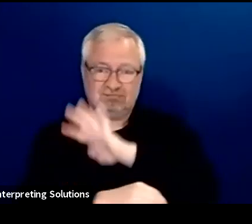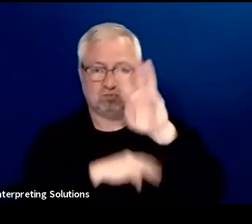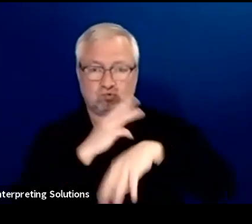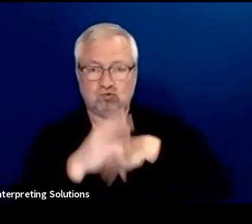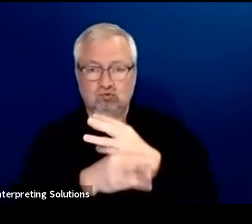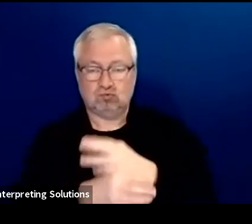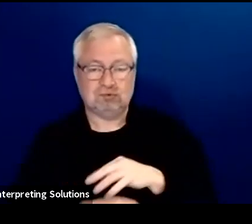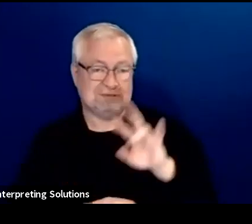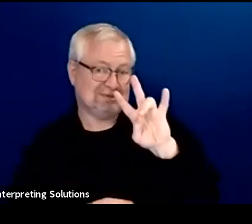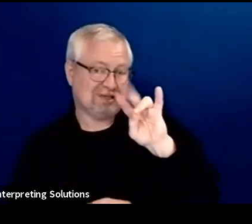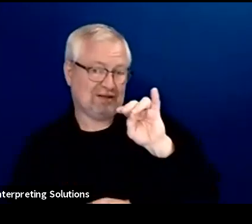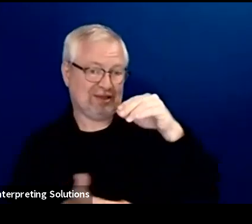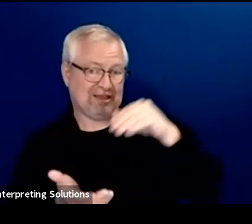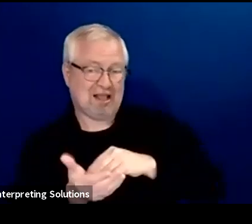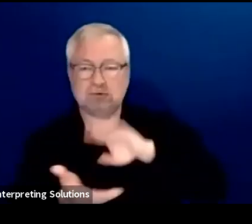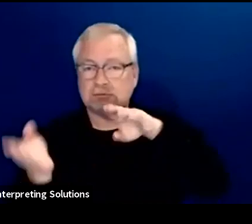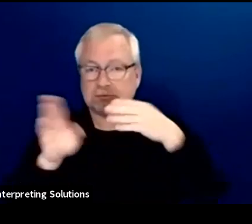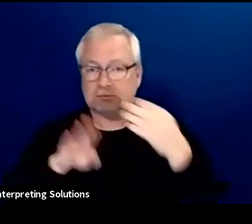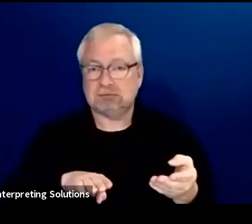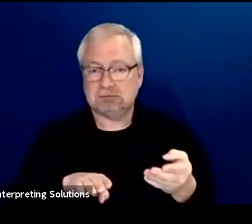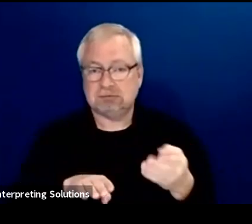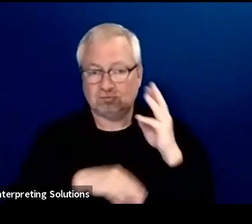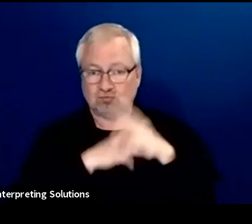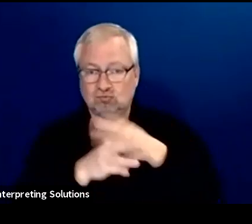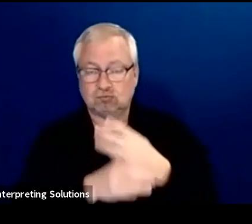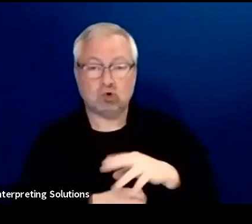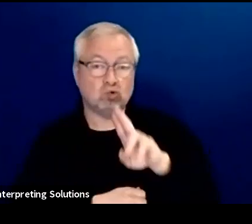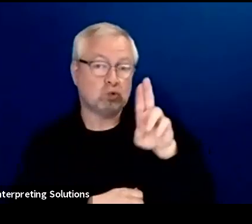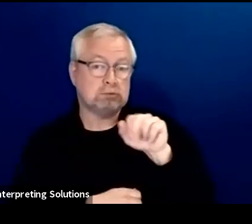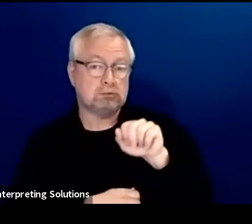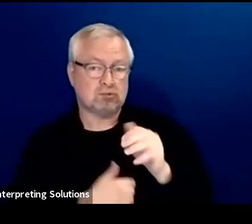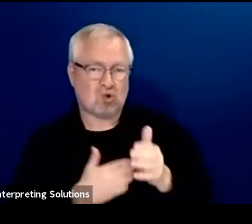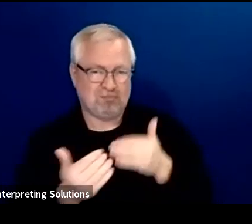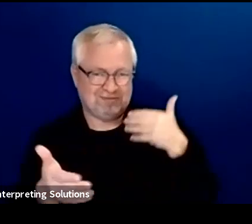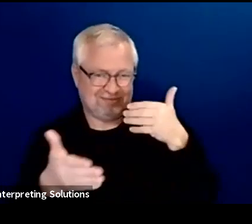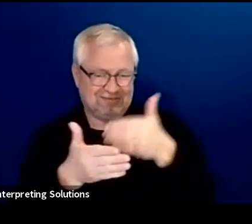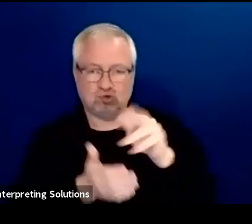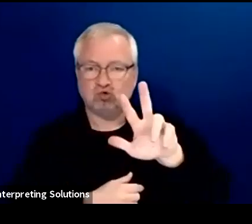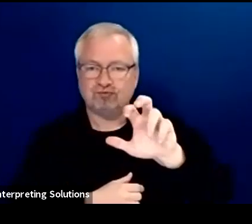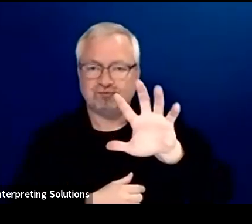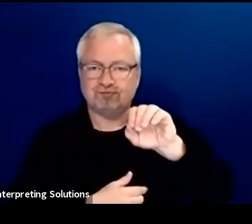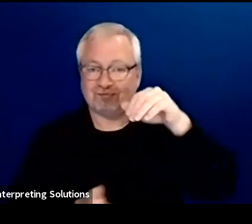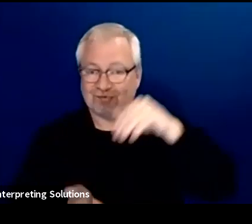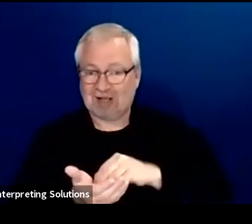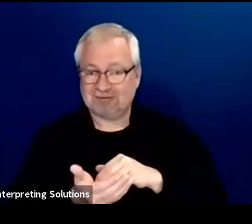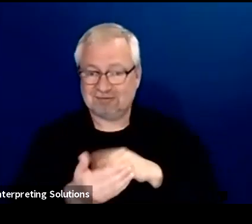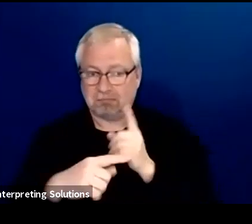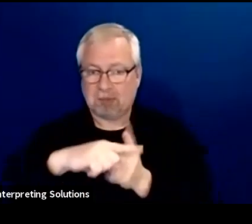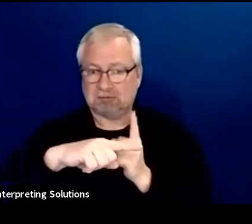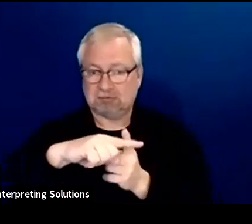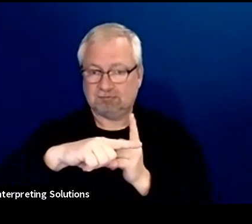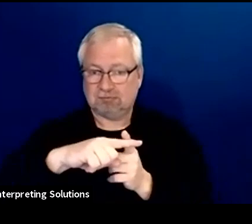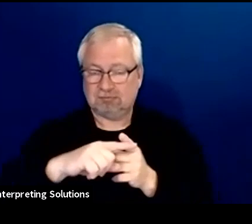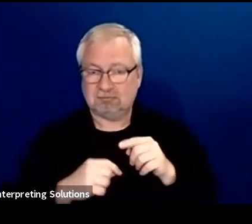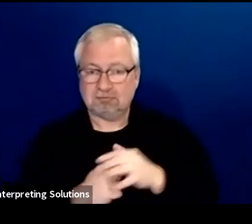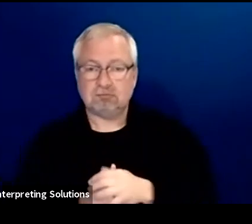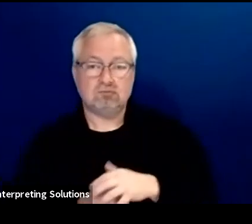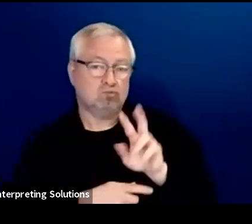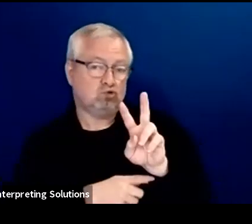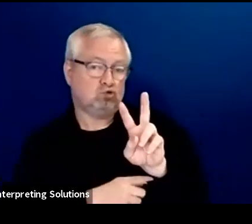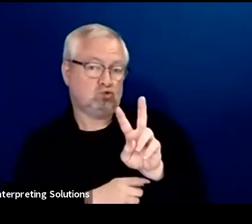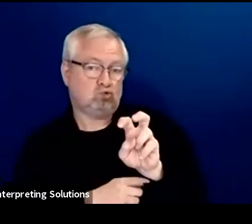fast approaching 350,000 confirmed cases. We were at just under 340,000 this morning,